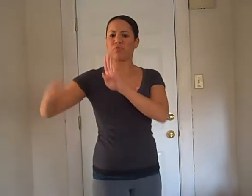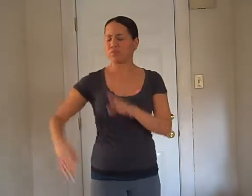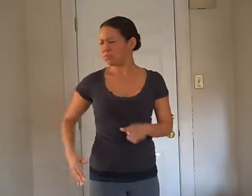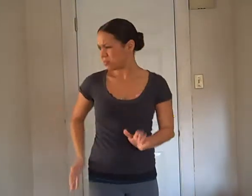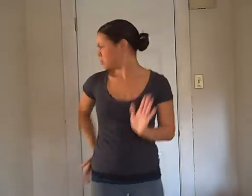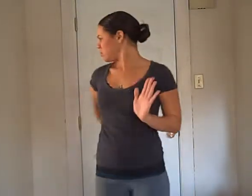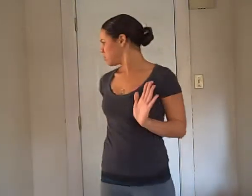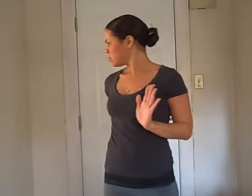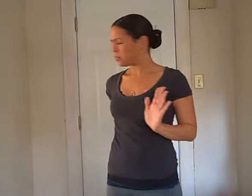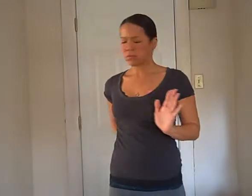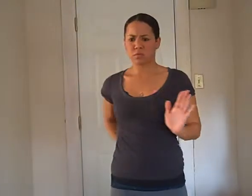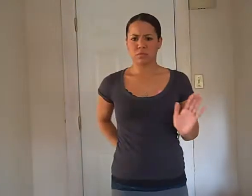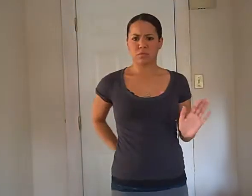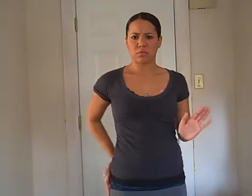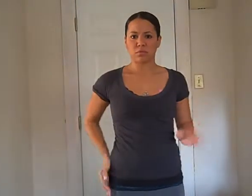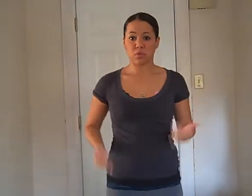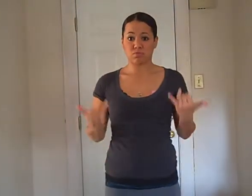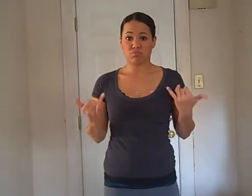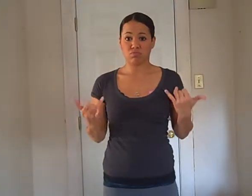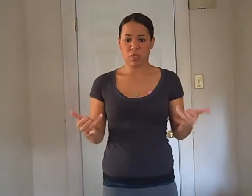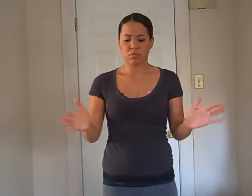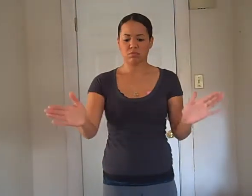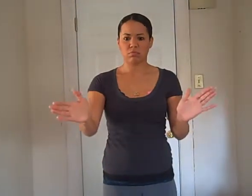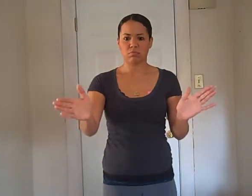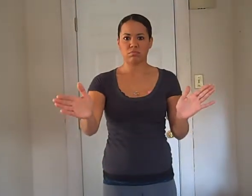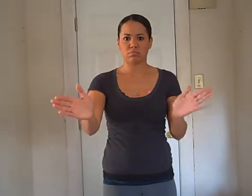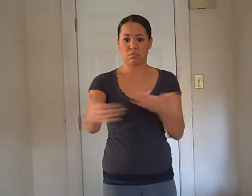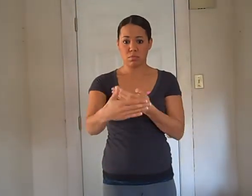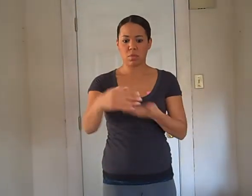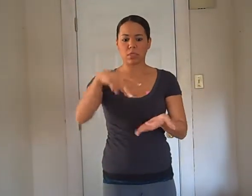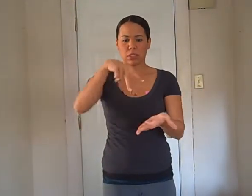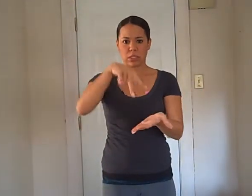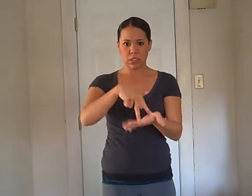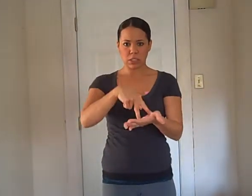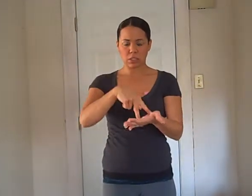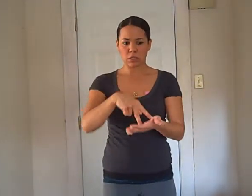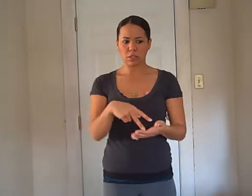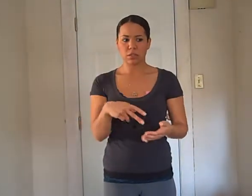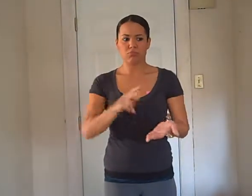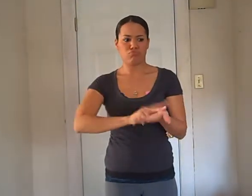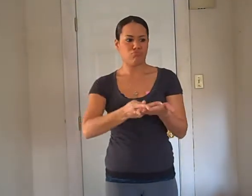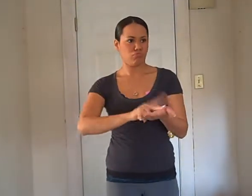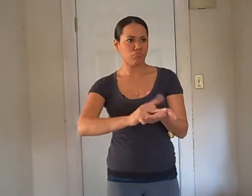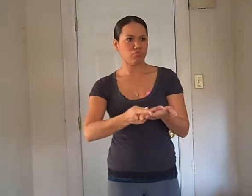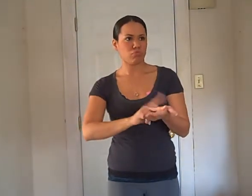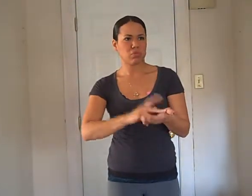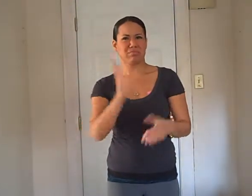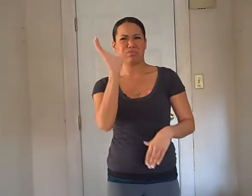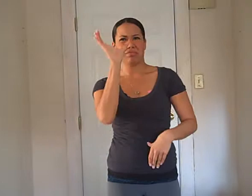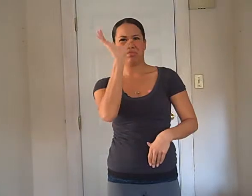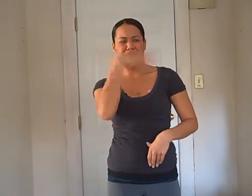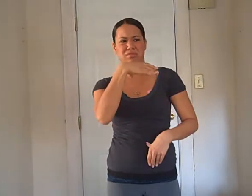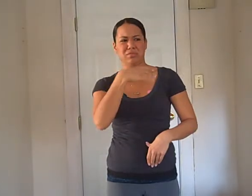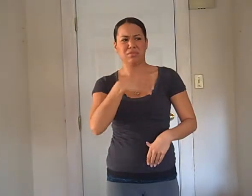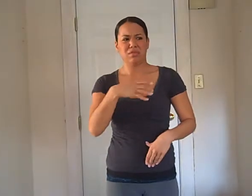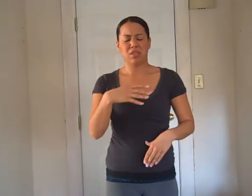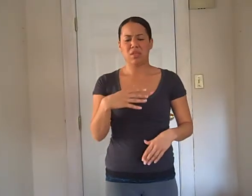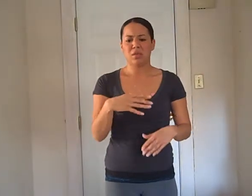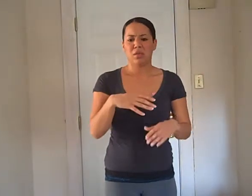behind them. They were standing in the most peculiar kitchen Harry had ever seen. The room was perfectly circular, so that it felt